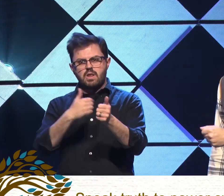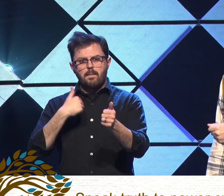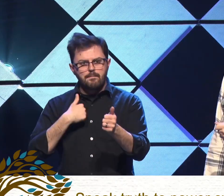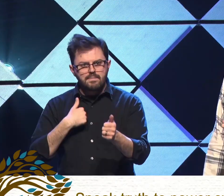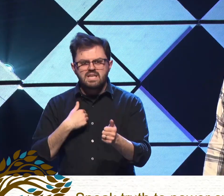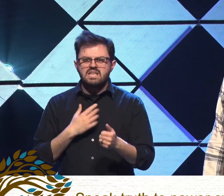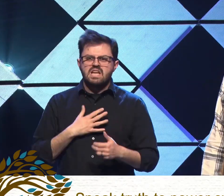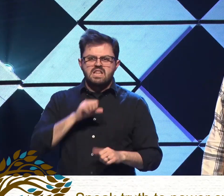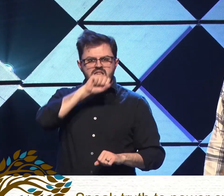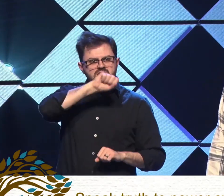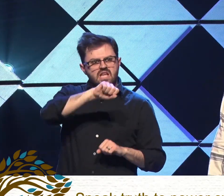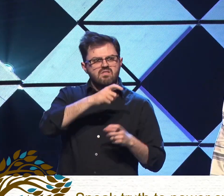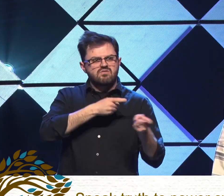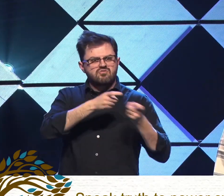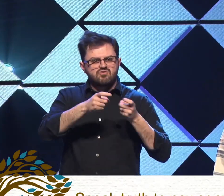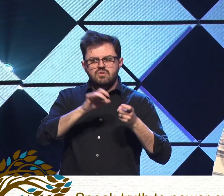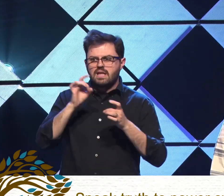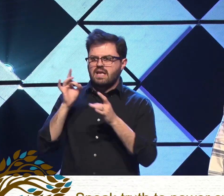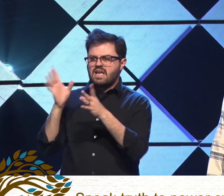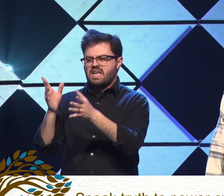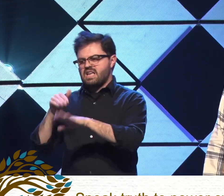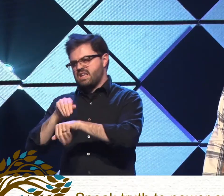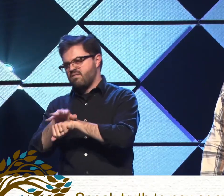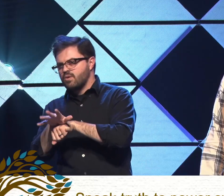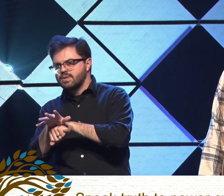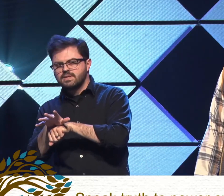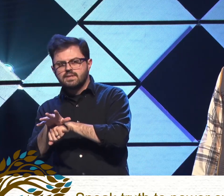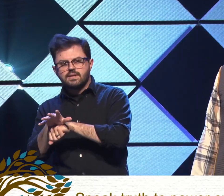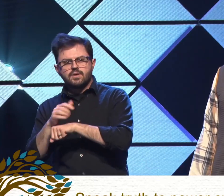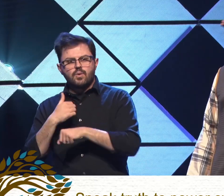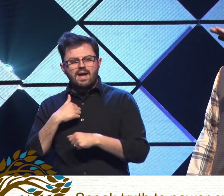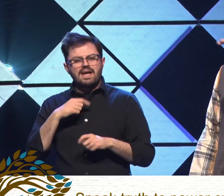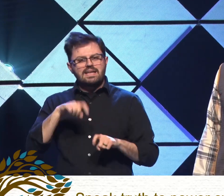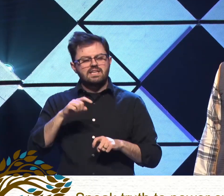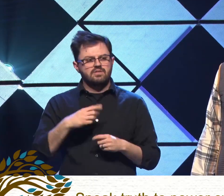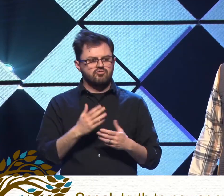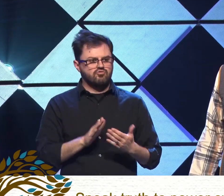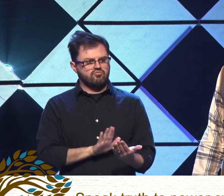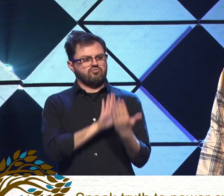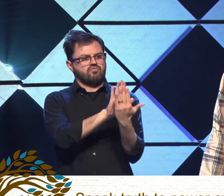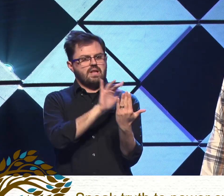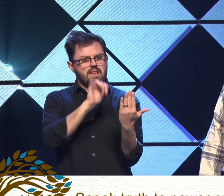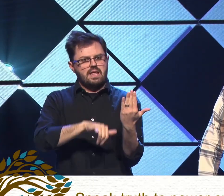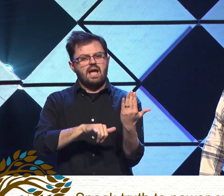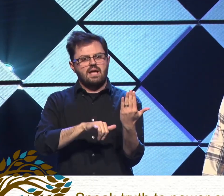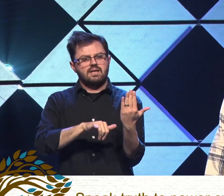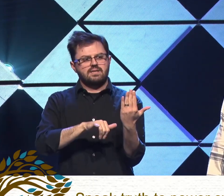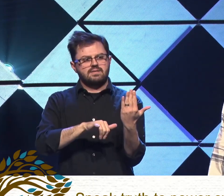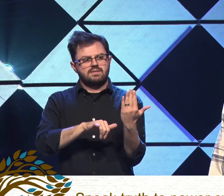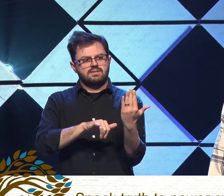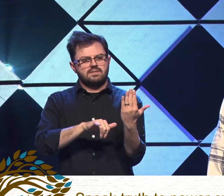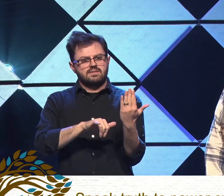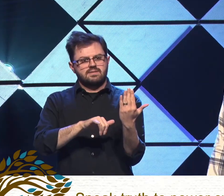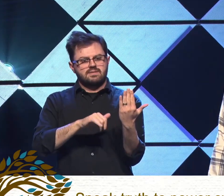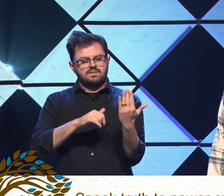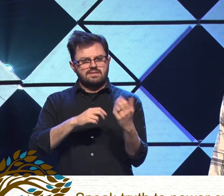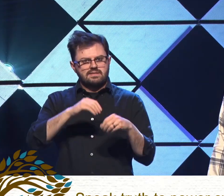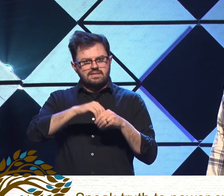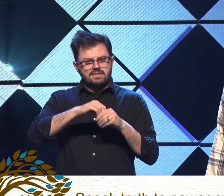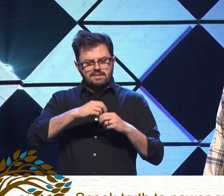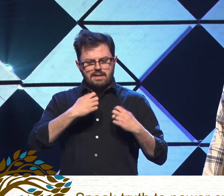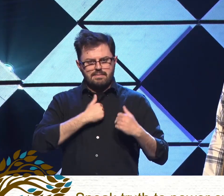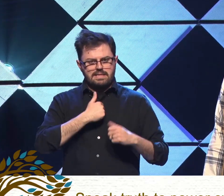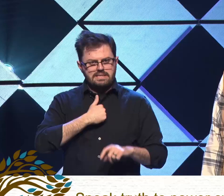hates influence. So I speak not only truth to the power that is oppressive, but I have to speak that truth to me. Otherwise, I just